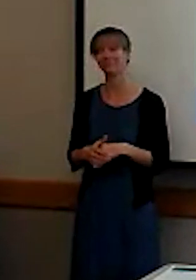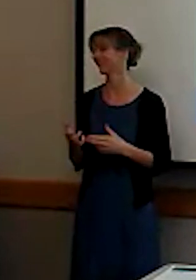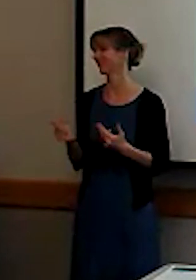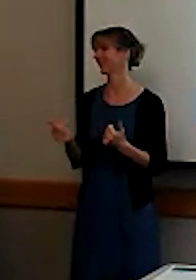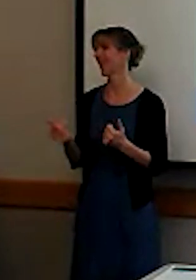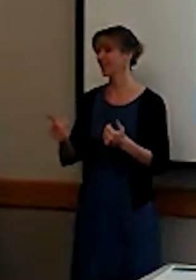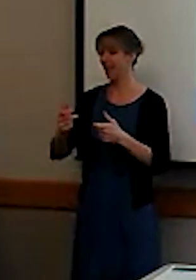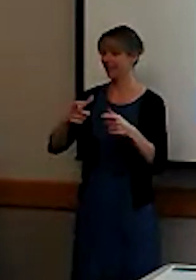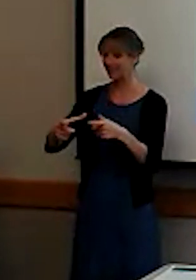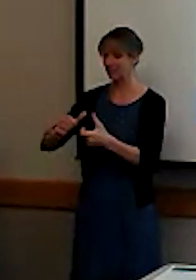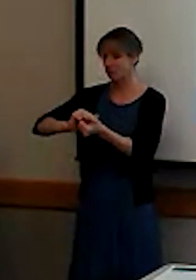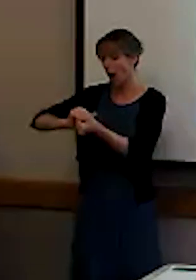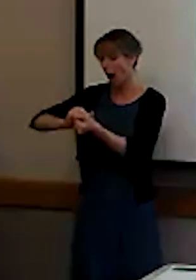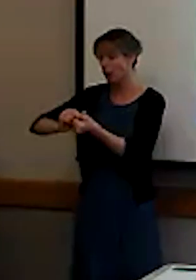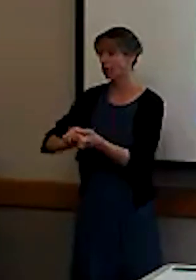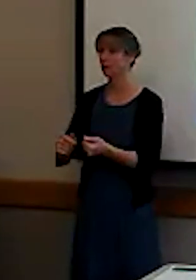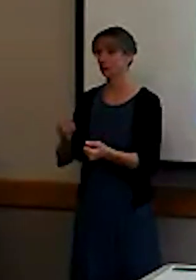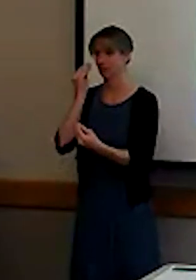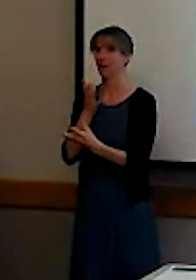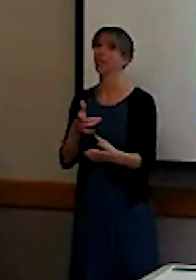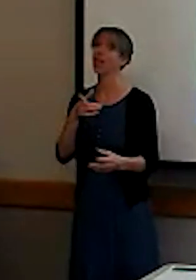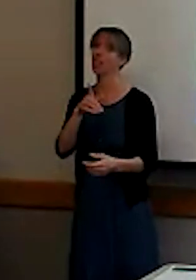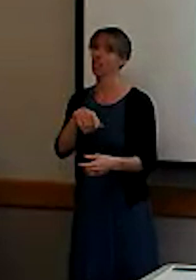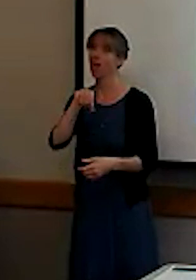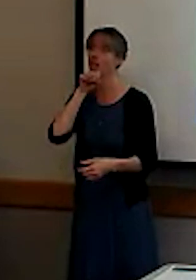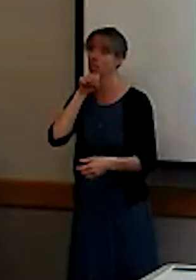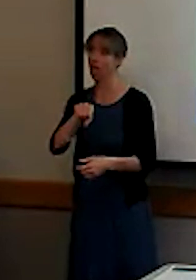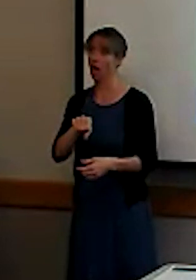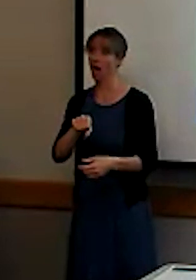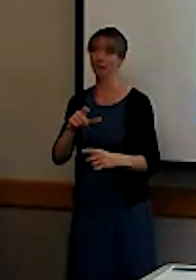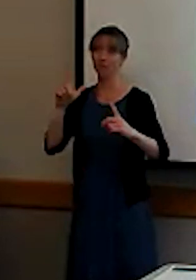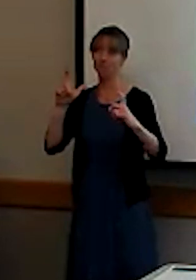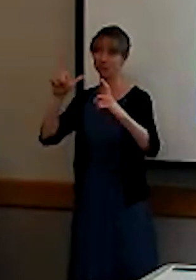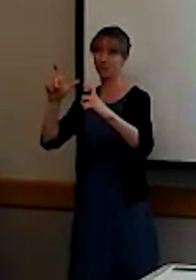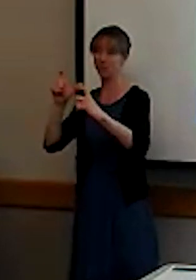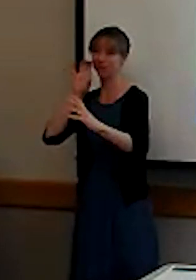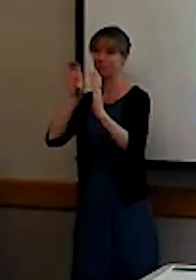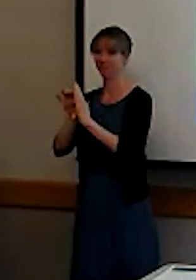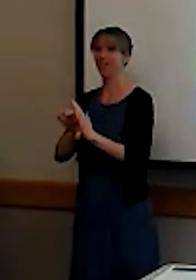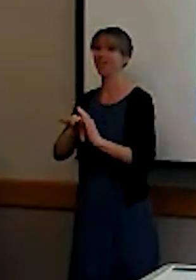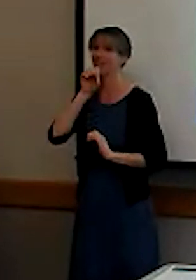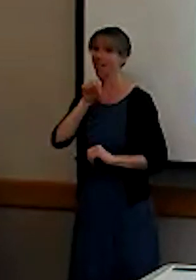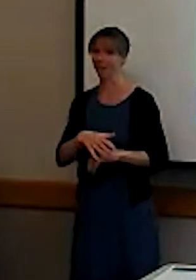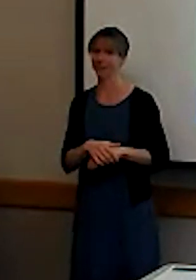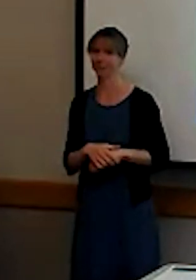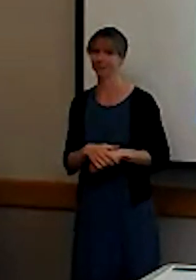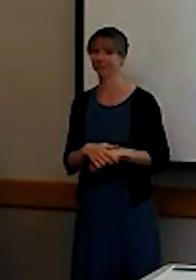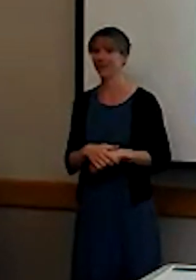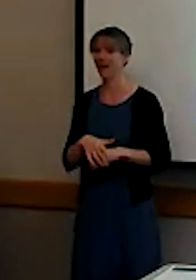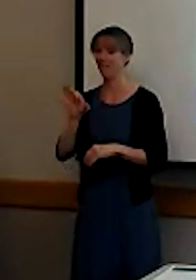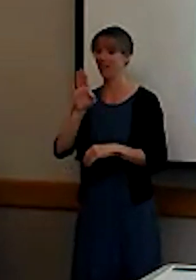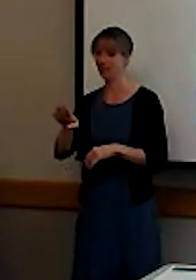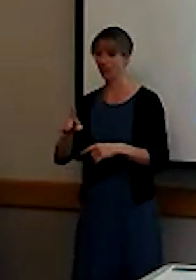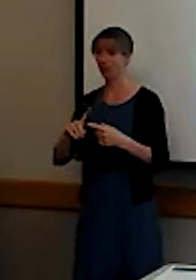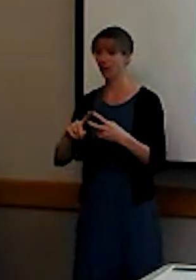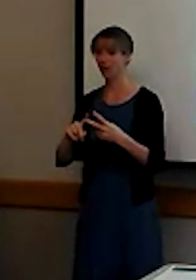so they're doing dishes. And I'll let you know, they love getting their picture taken. And they do this. I have up on